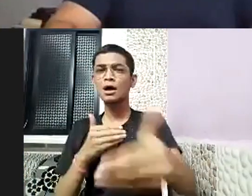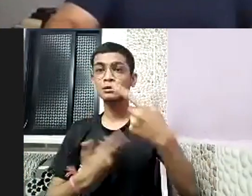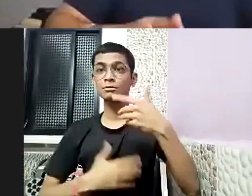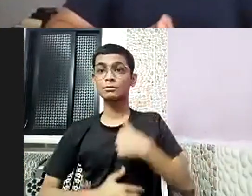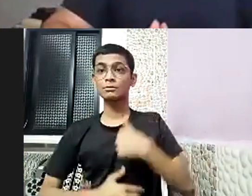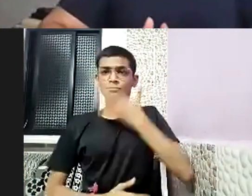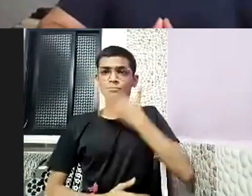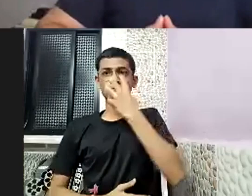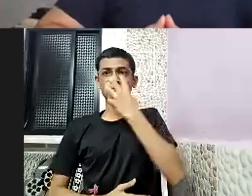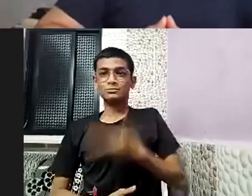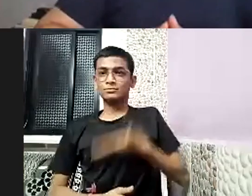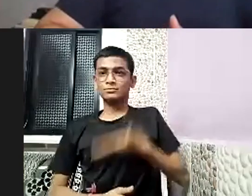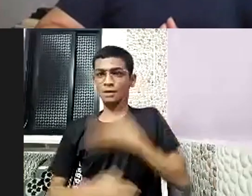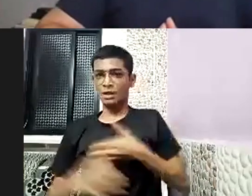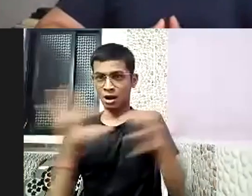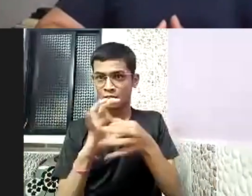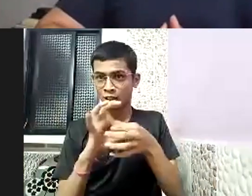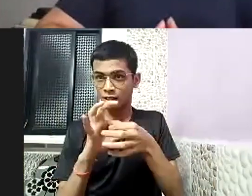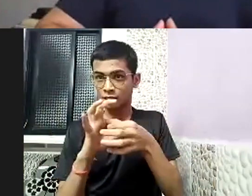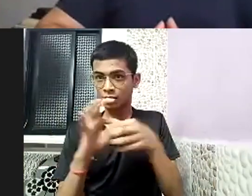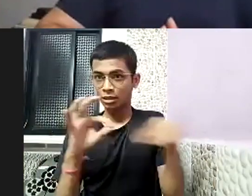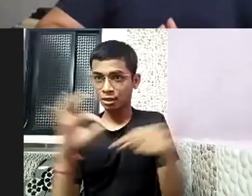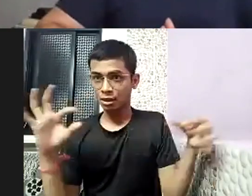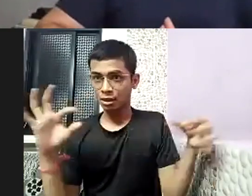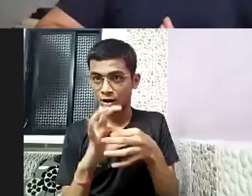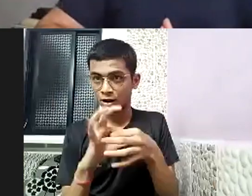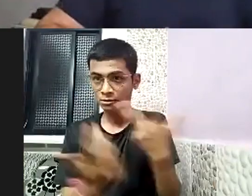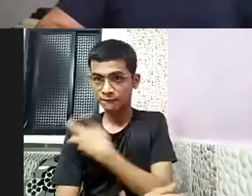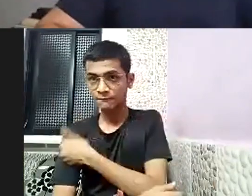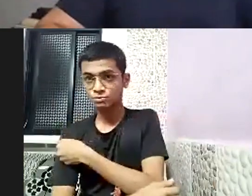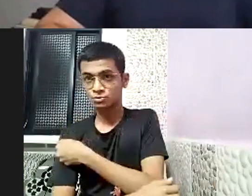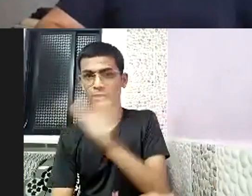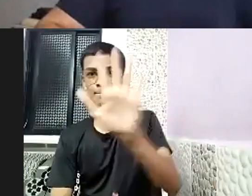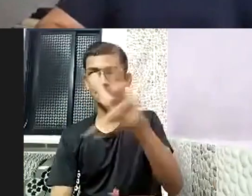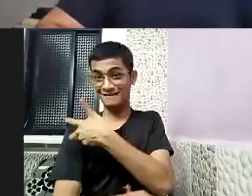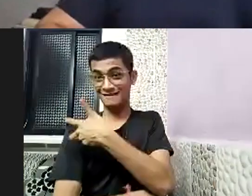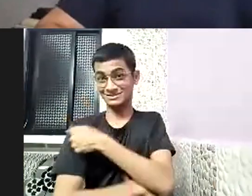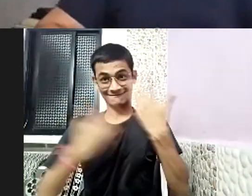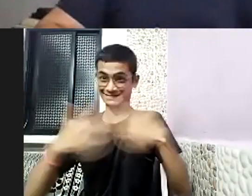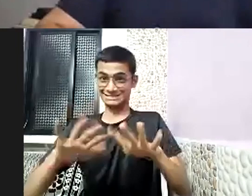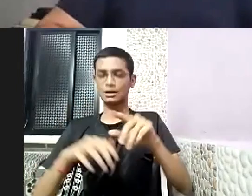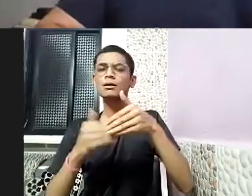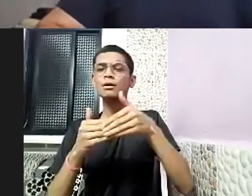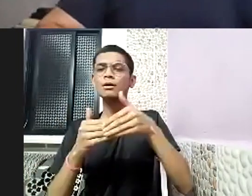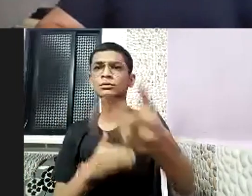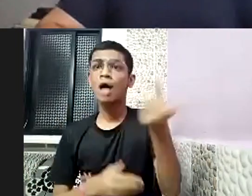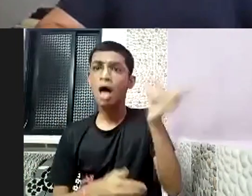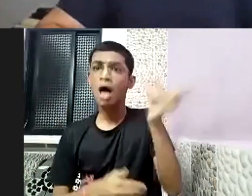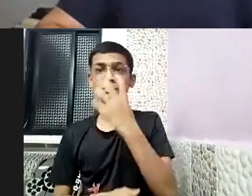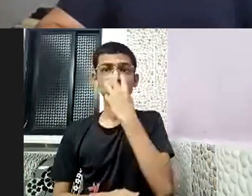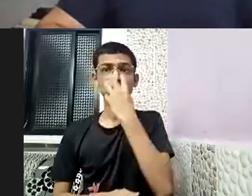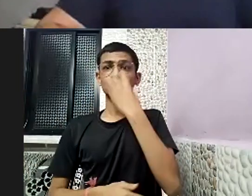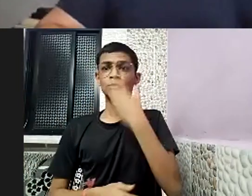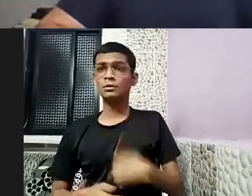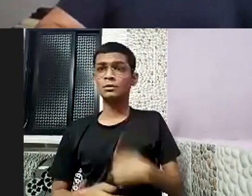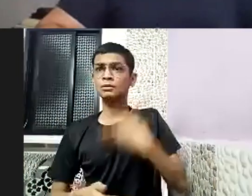when if we got coronavirus, right? Do we face any breathing issues also if